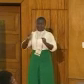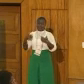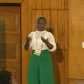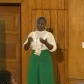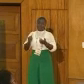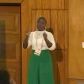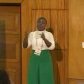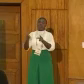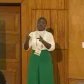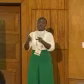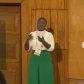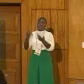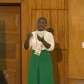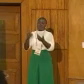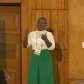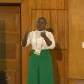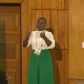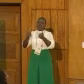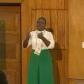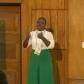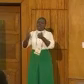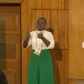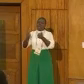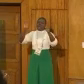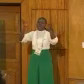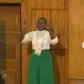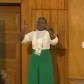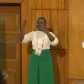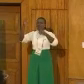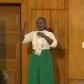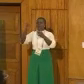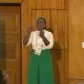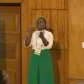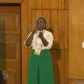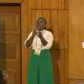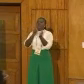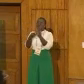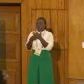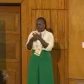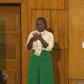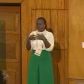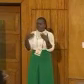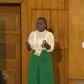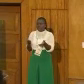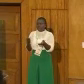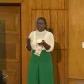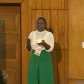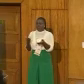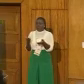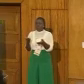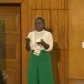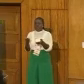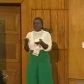of the Icasa conference? So like I mentioned before, the community mobilization ownership promoted trust among our target